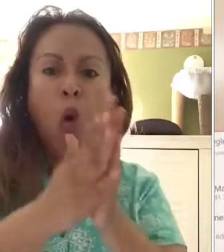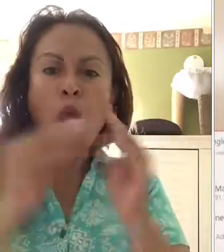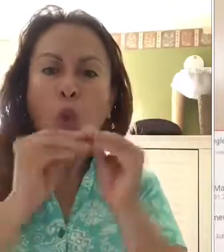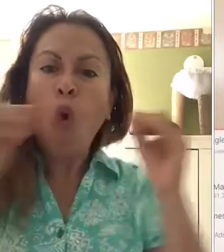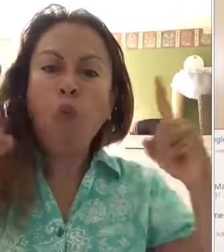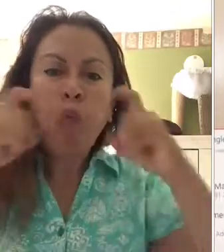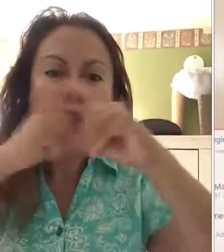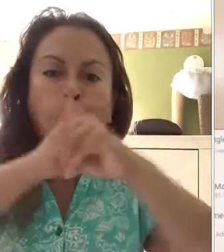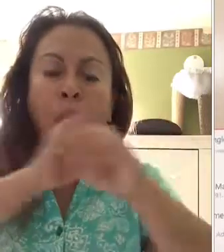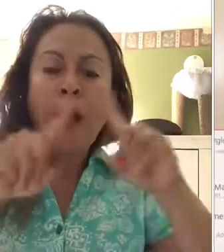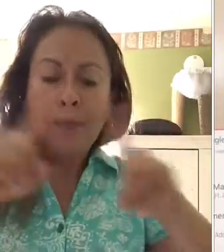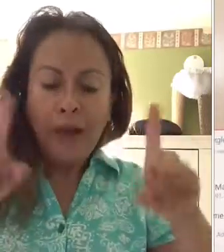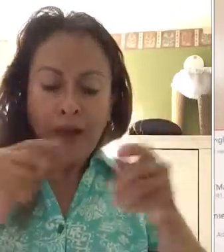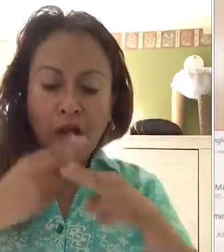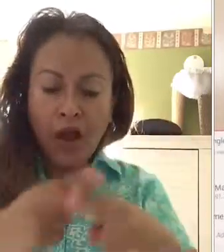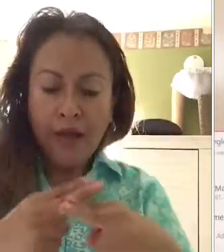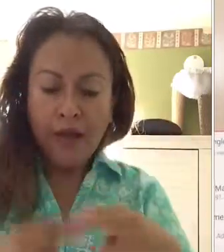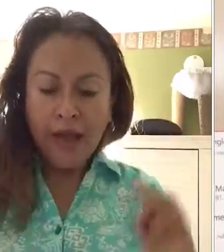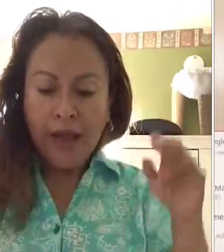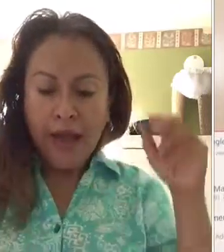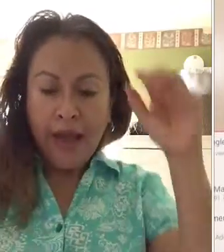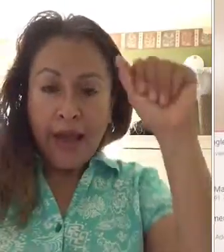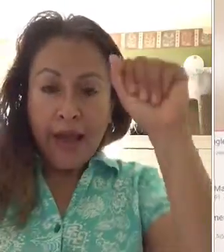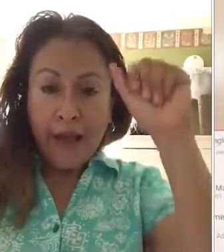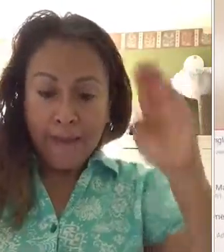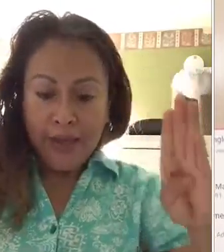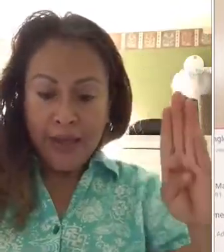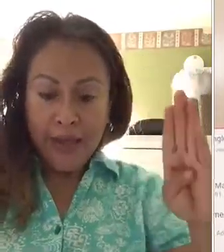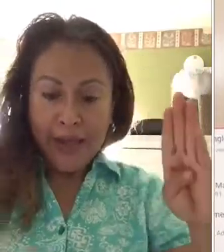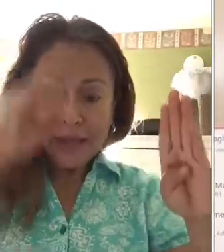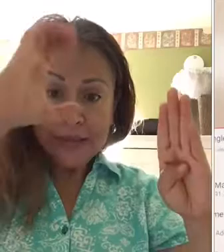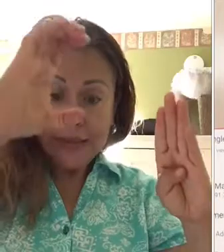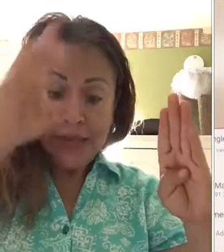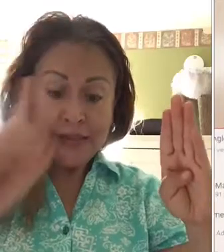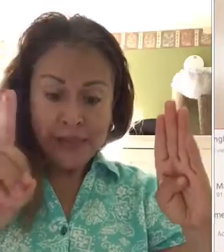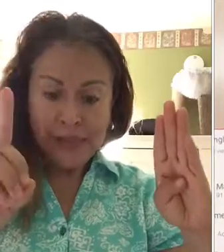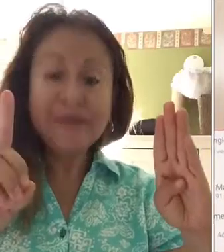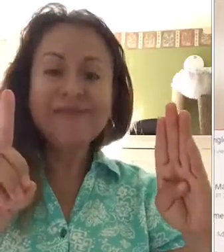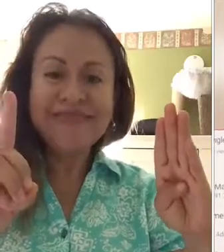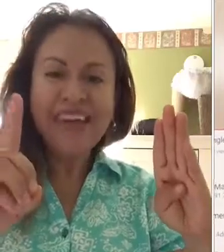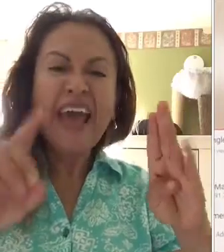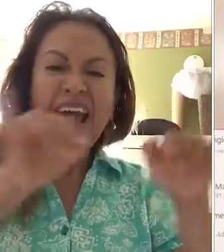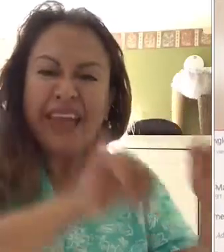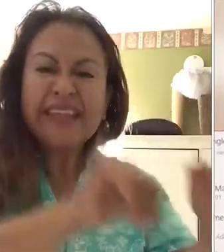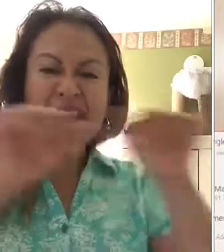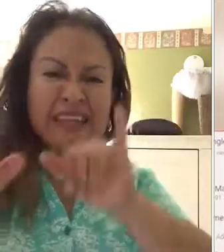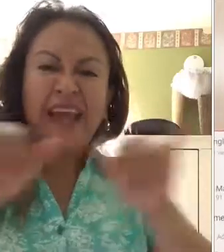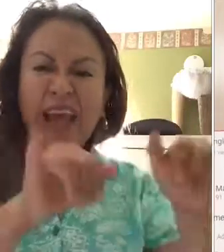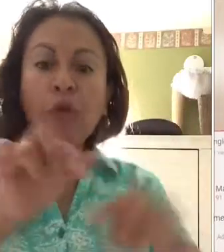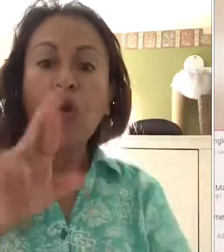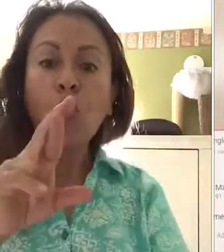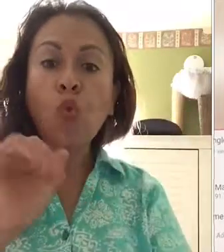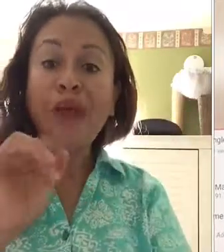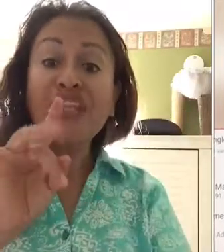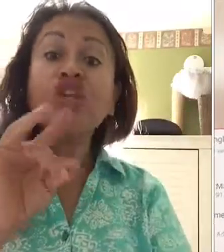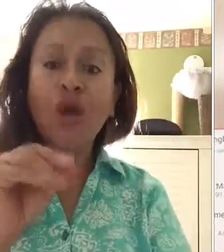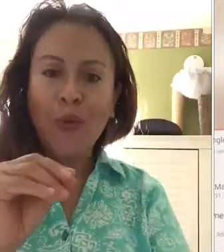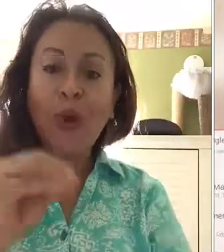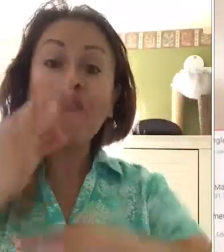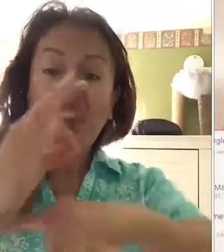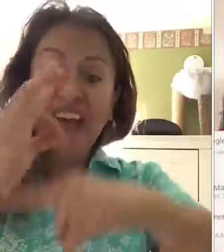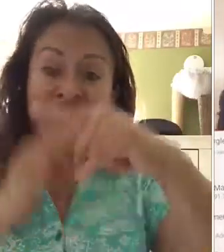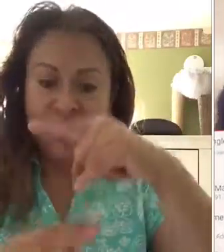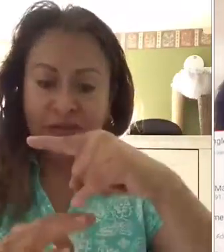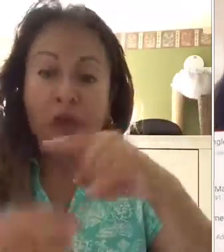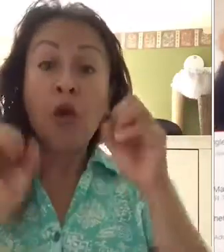I'm just calling this A and B, C and D, and the ratio of this part to this part is the same as this part to this part. So let's go through a couple examples. So first